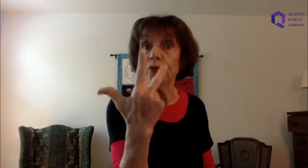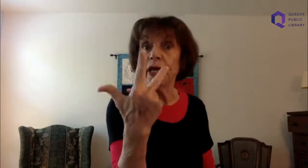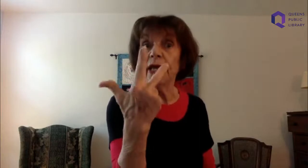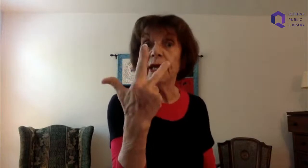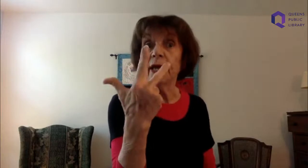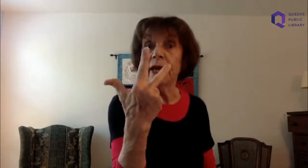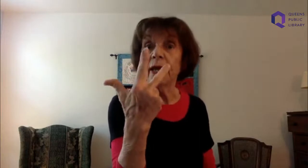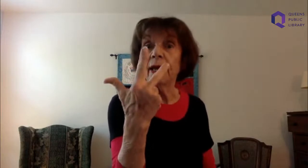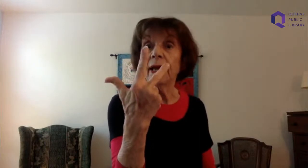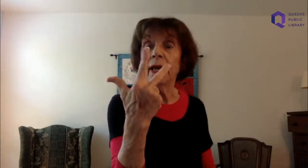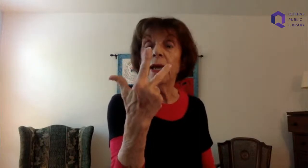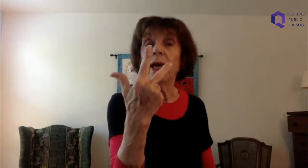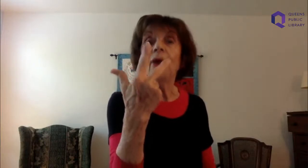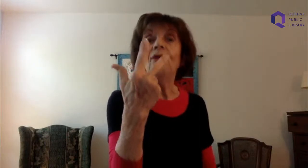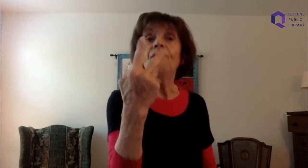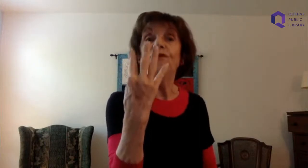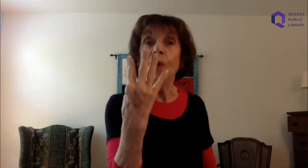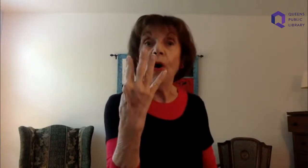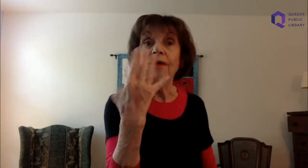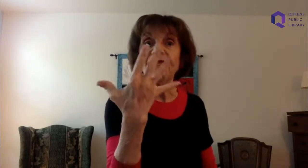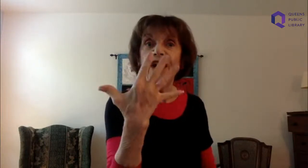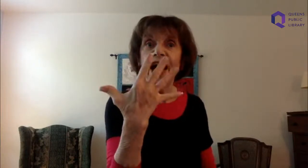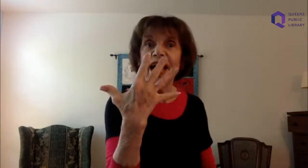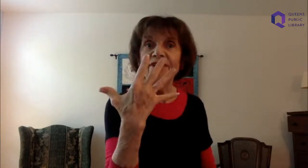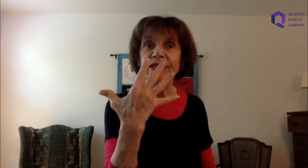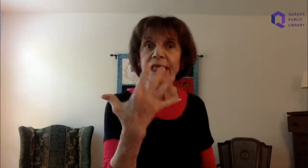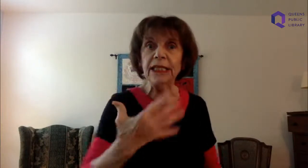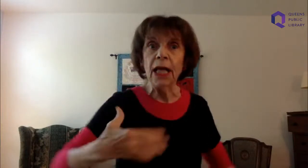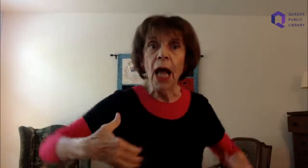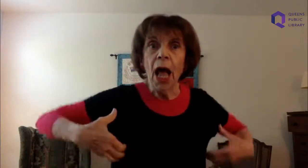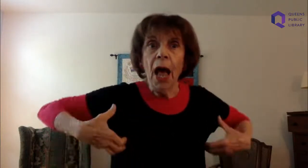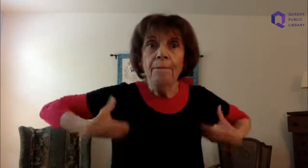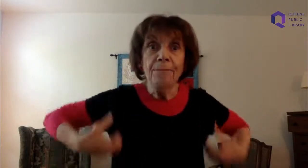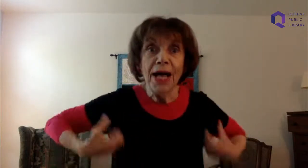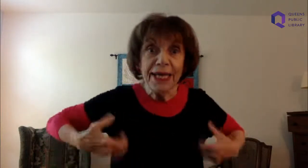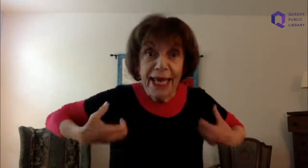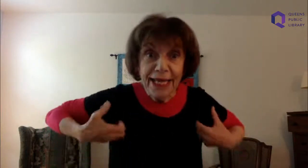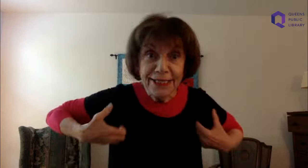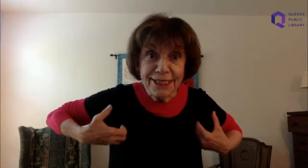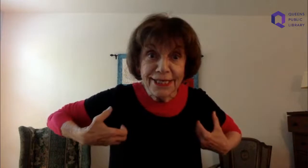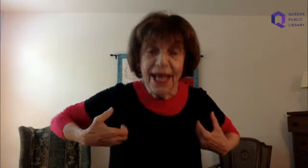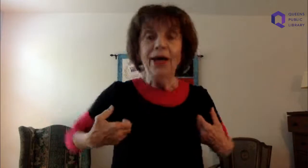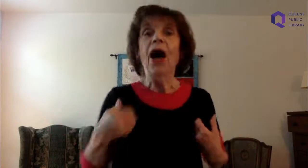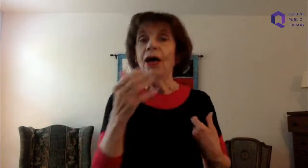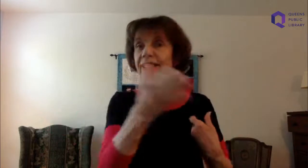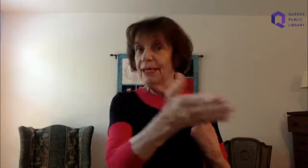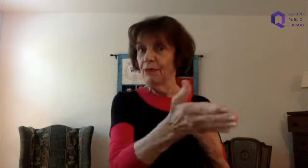three, four, five little monkeys.